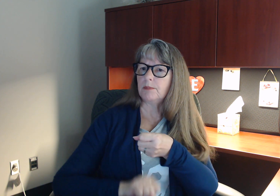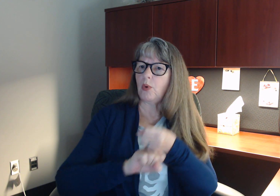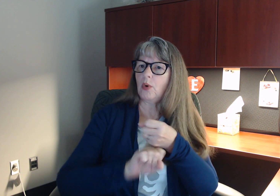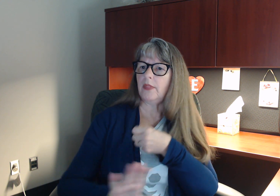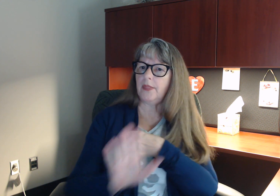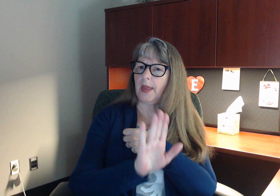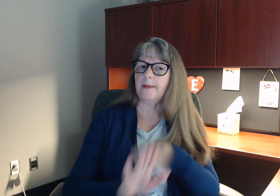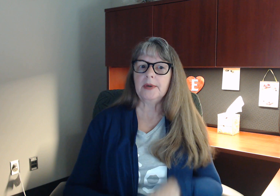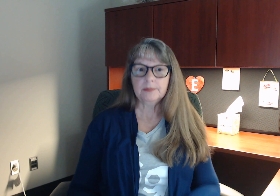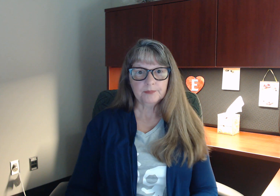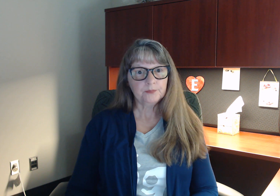support them.